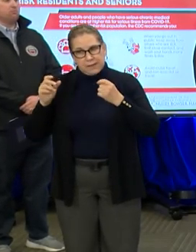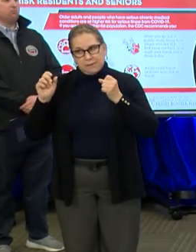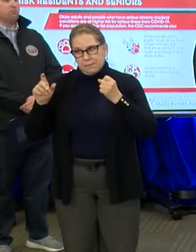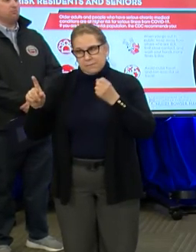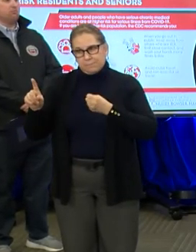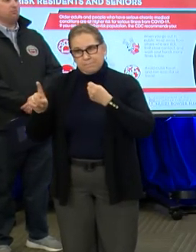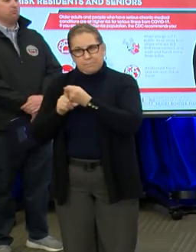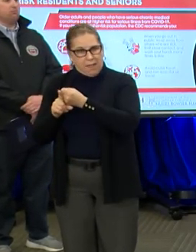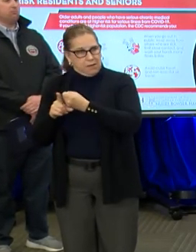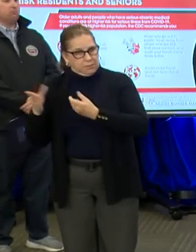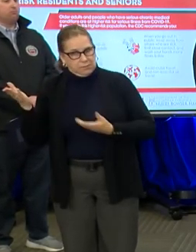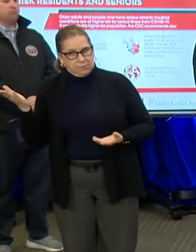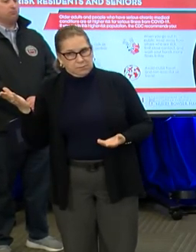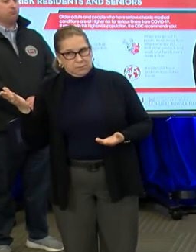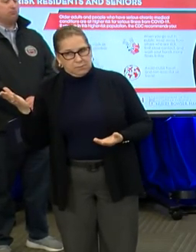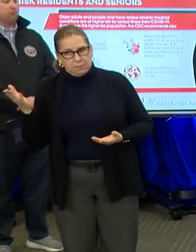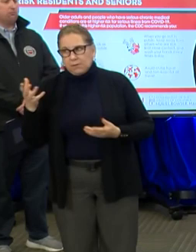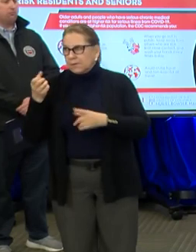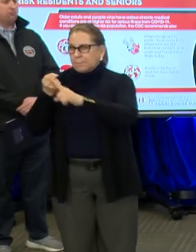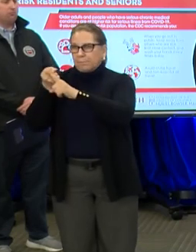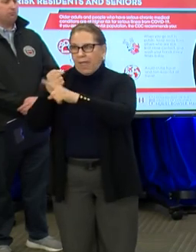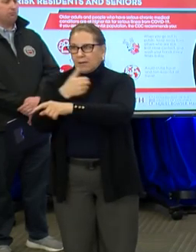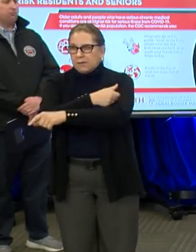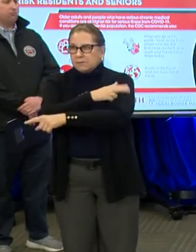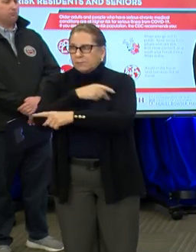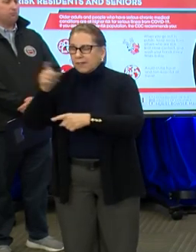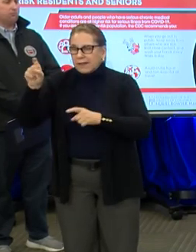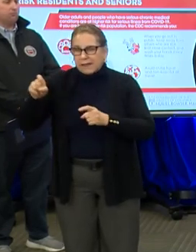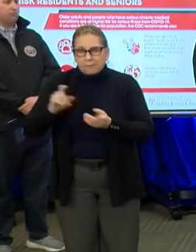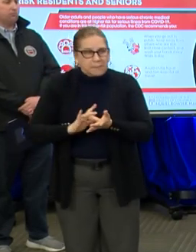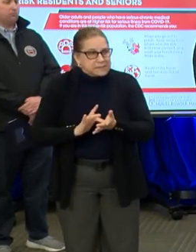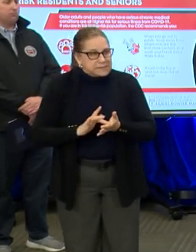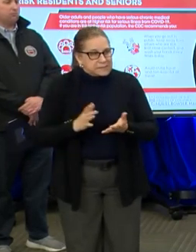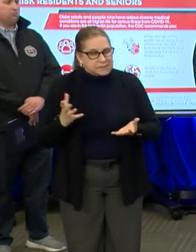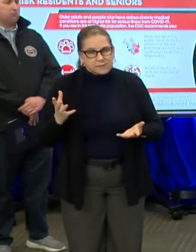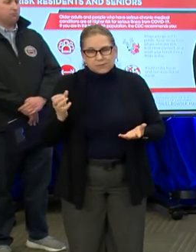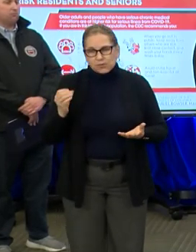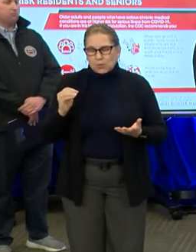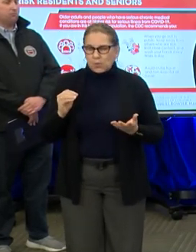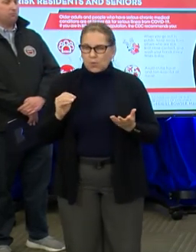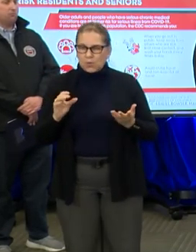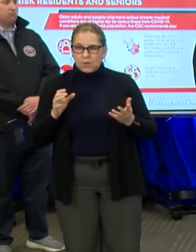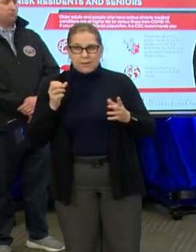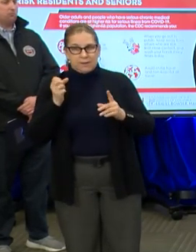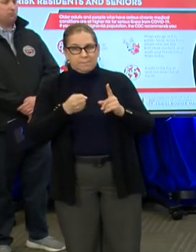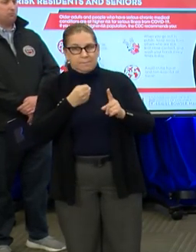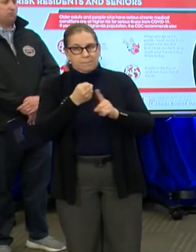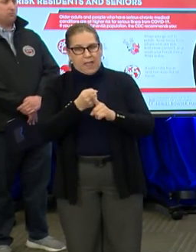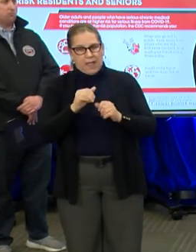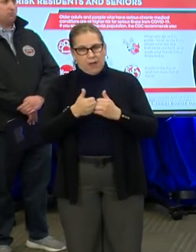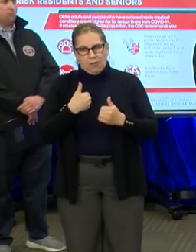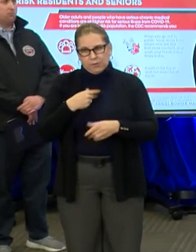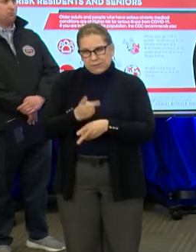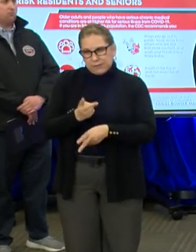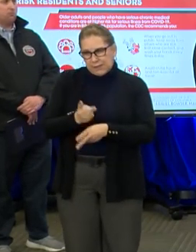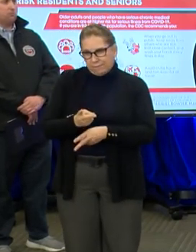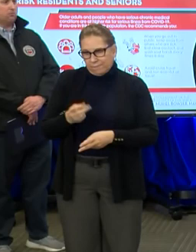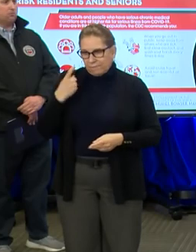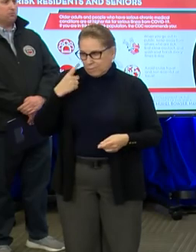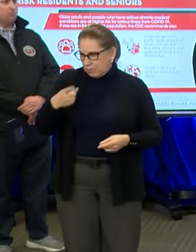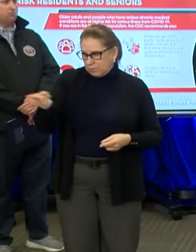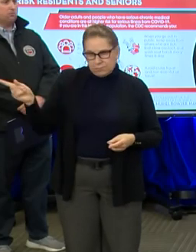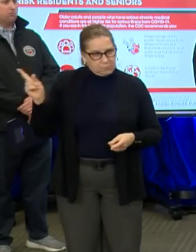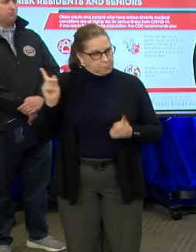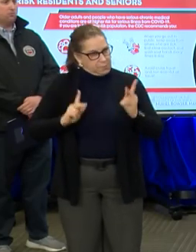access to those compassionate care medications, and where it may actually impact how and where we care for them in our hospitals.